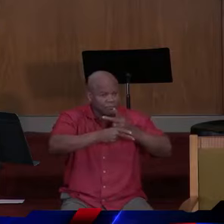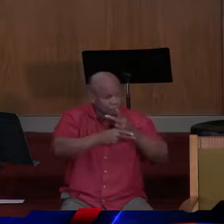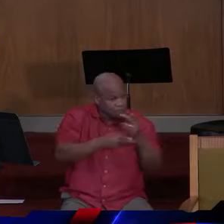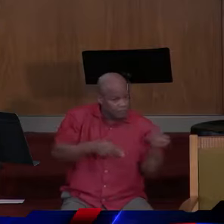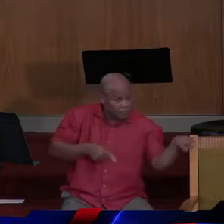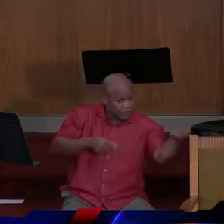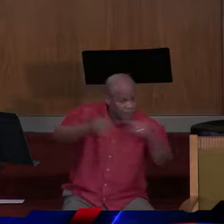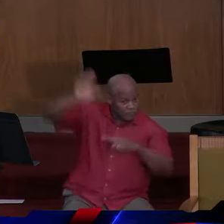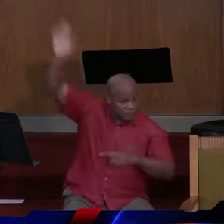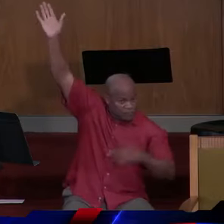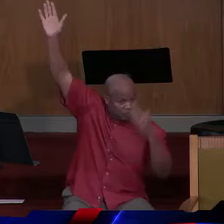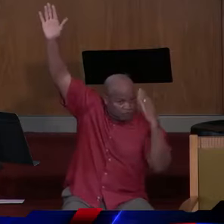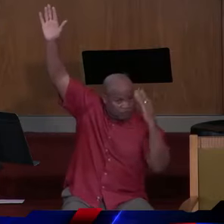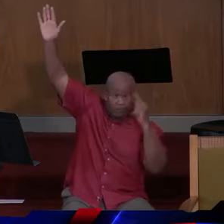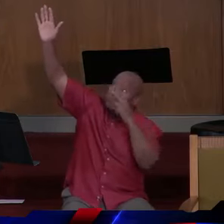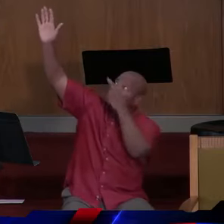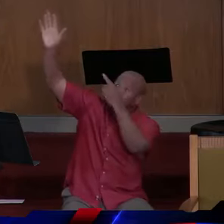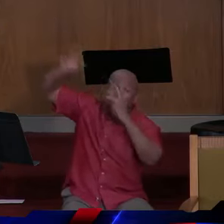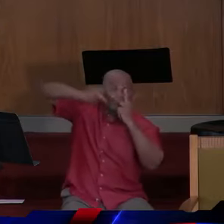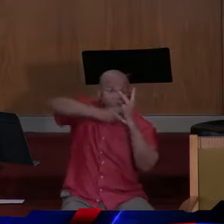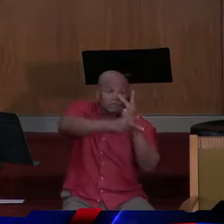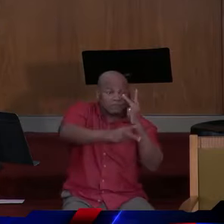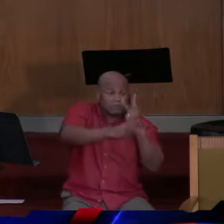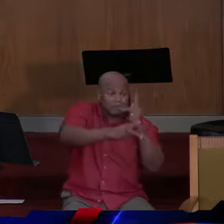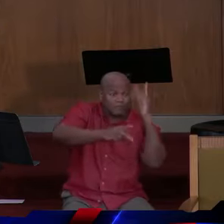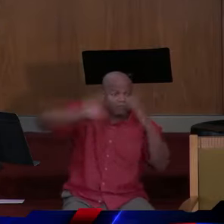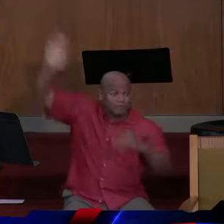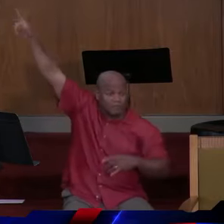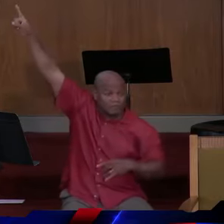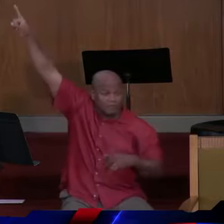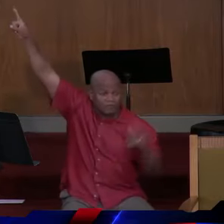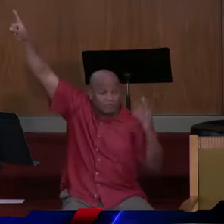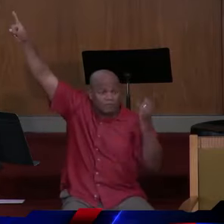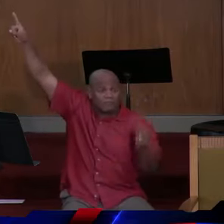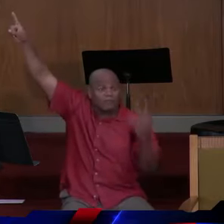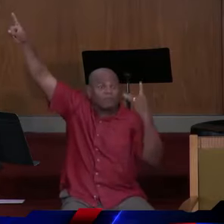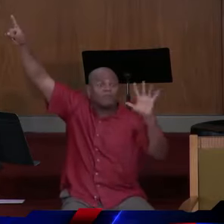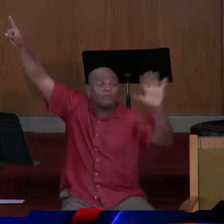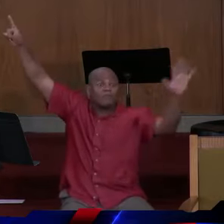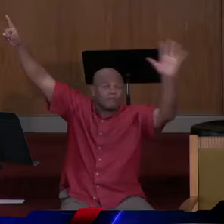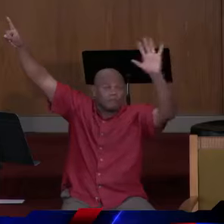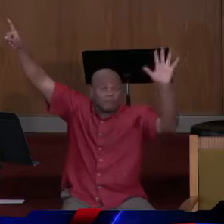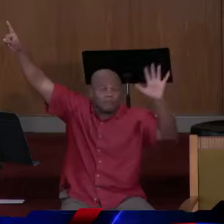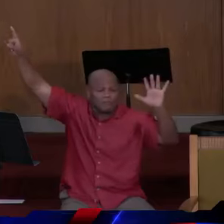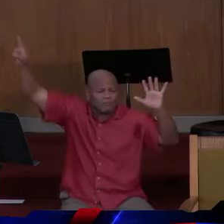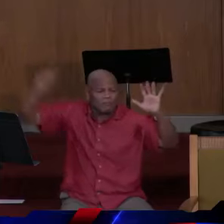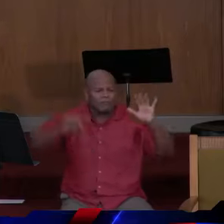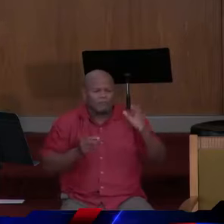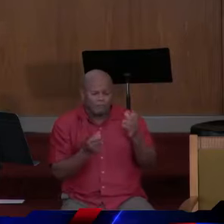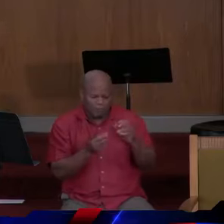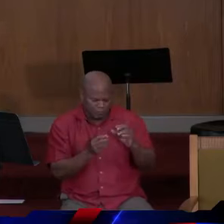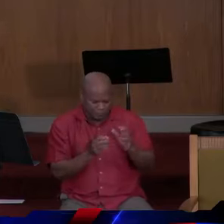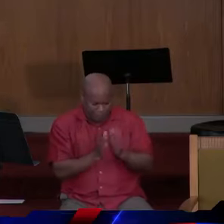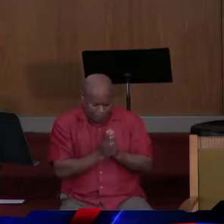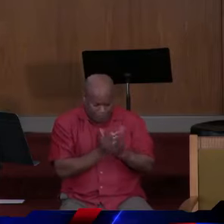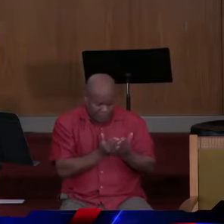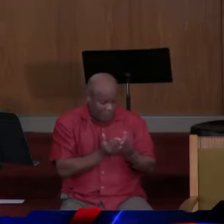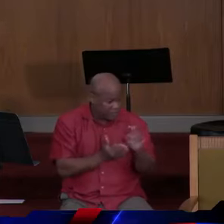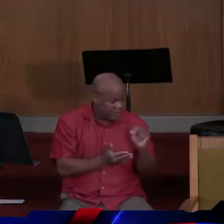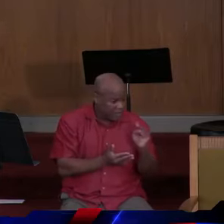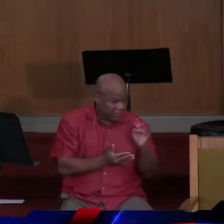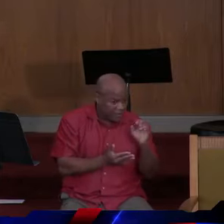God? Yes. Scripture says the Lord bless you and keep you. Blessing in the book of Numbers includes